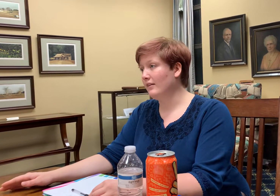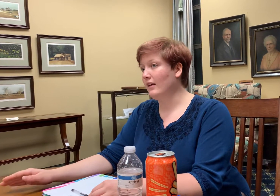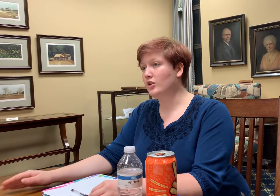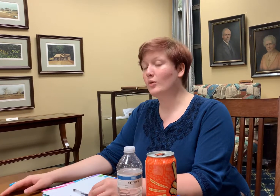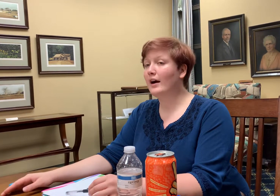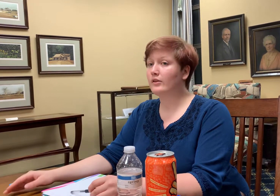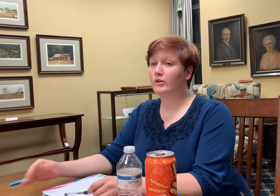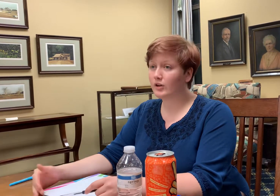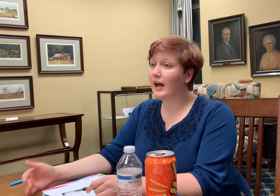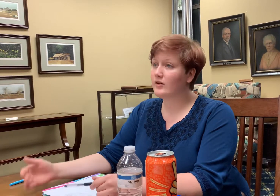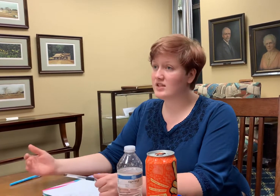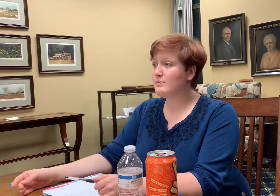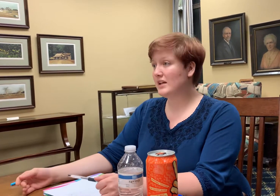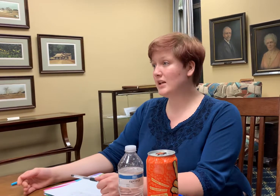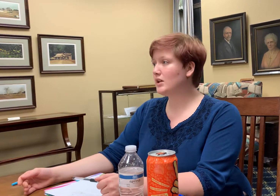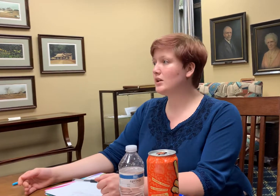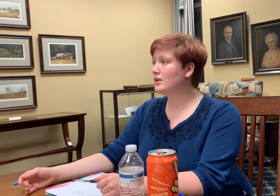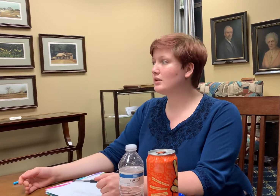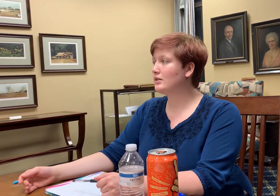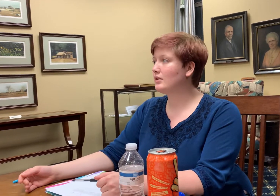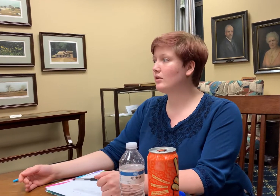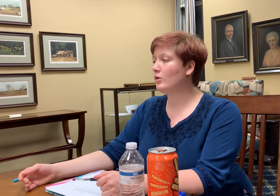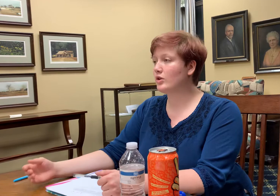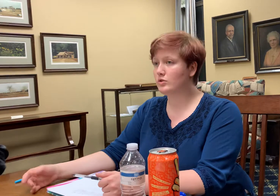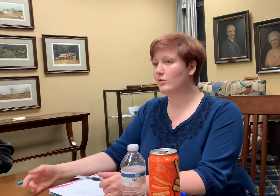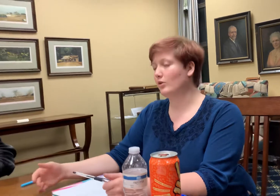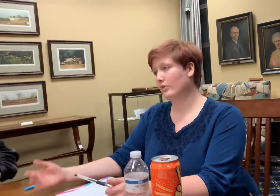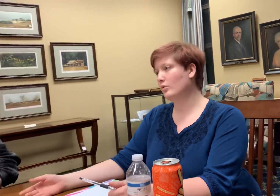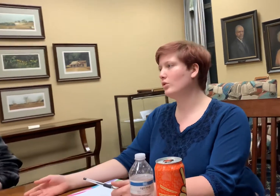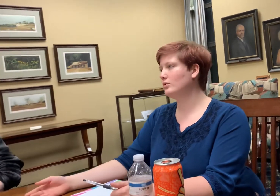you either learn how to speak or you don't go to school.